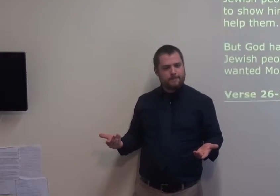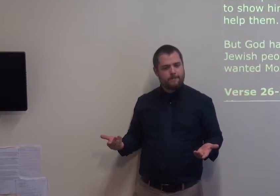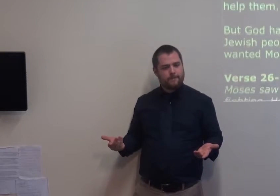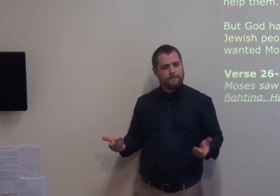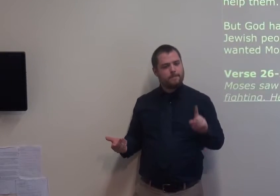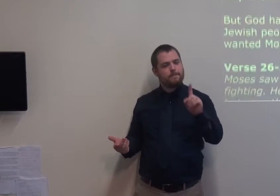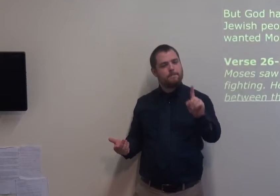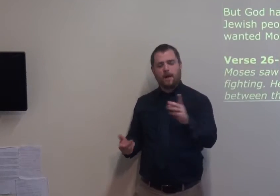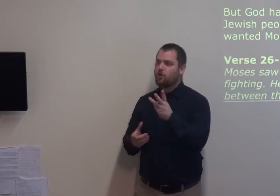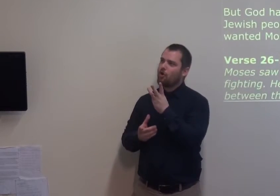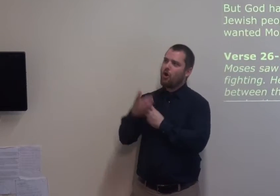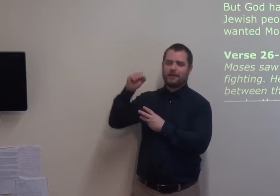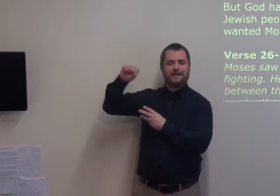But God had a different plan.